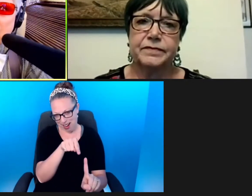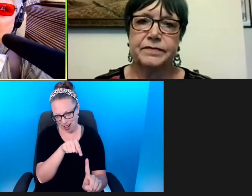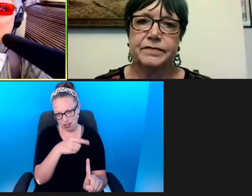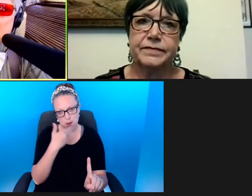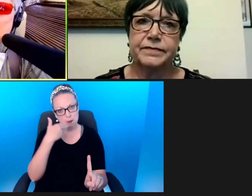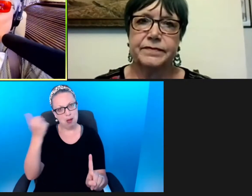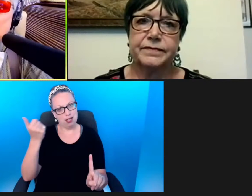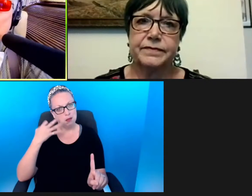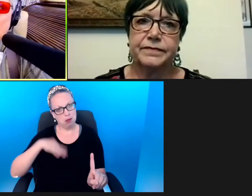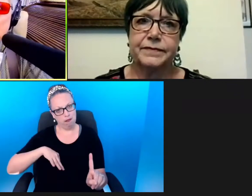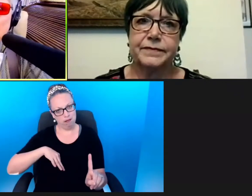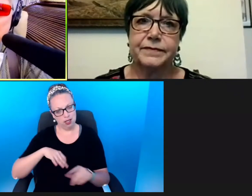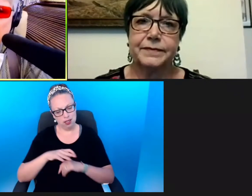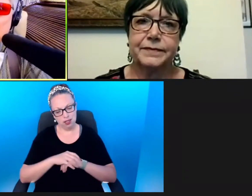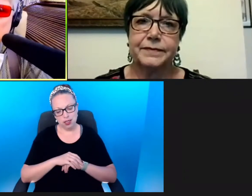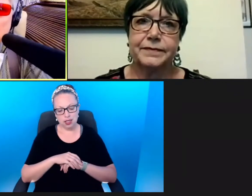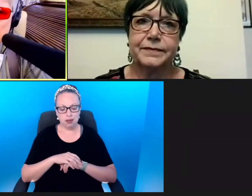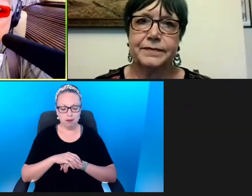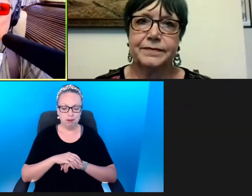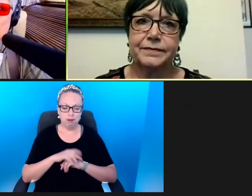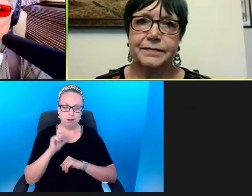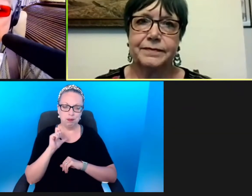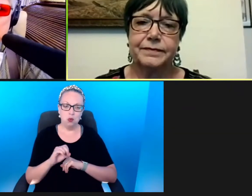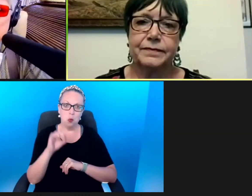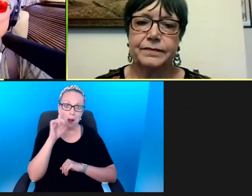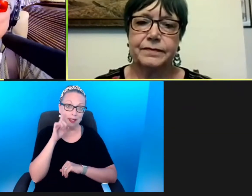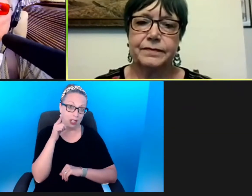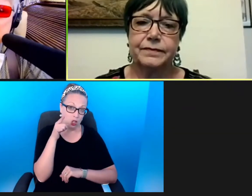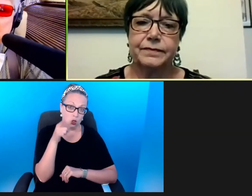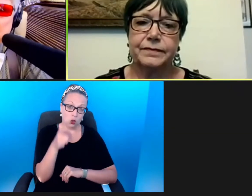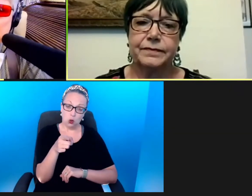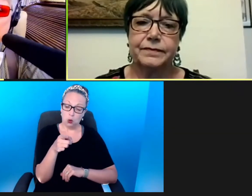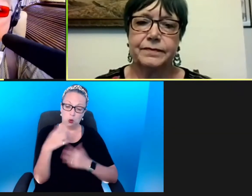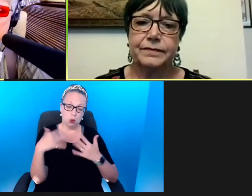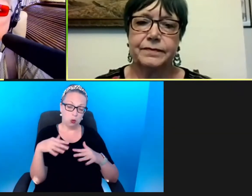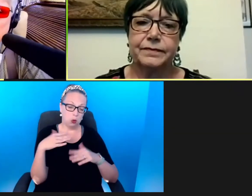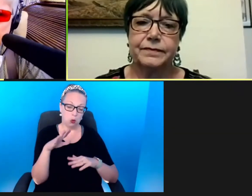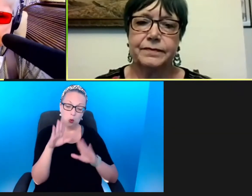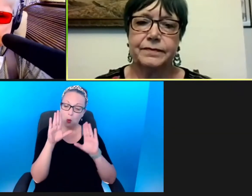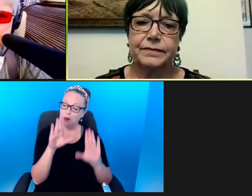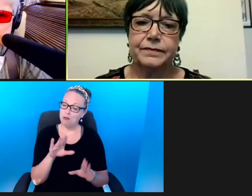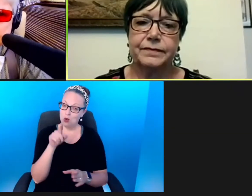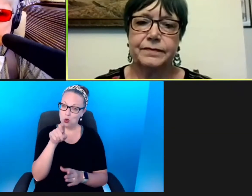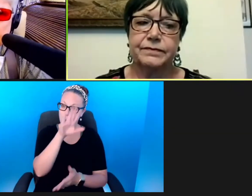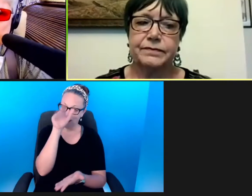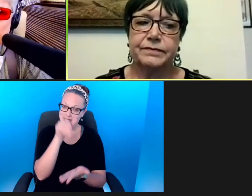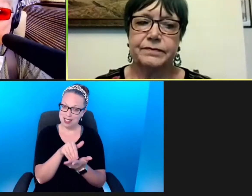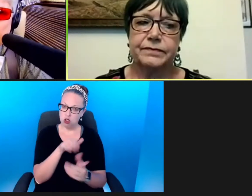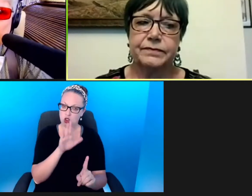advantage. So I think you truly are the center of that, and you know it.